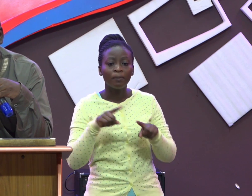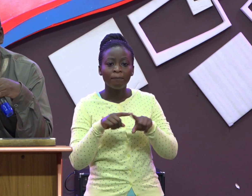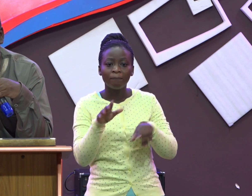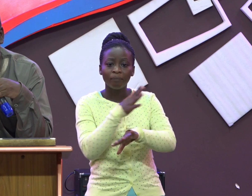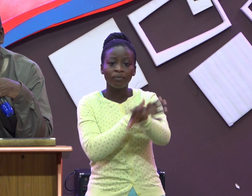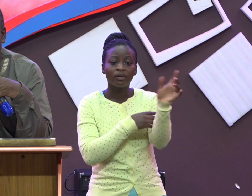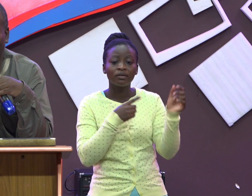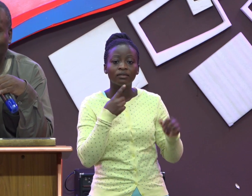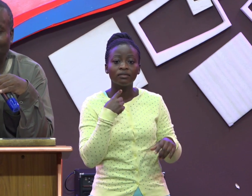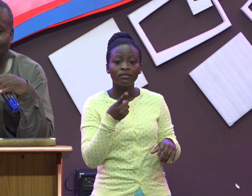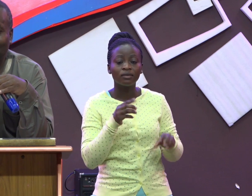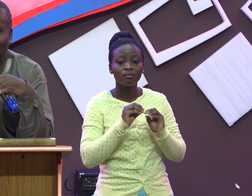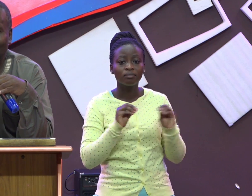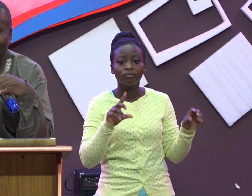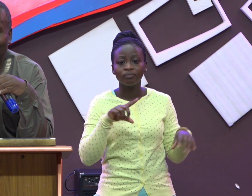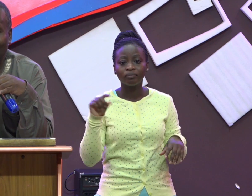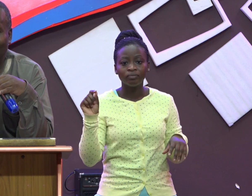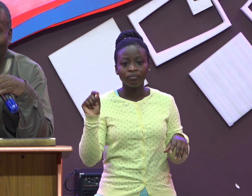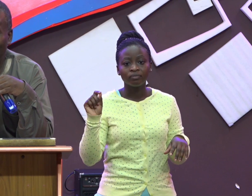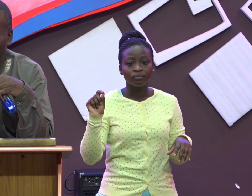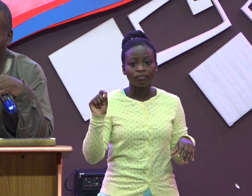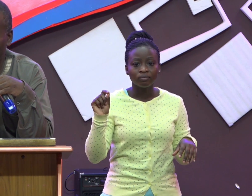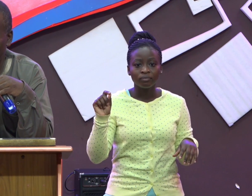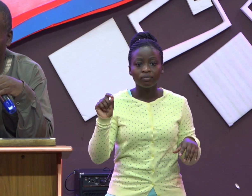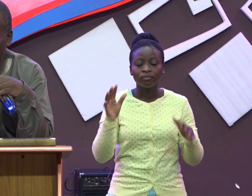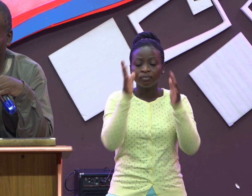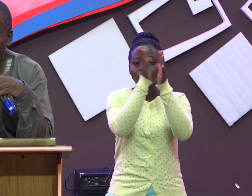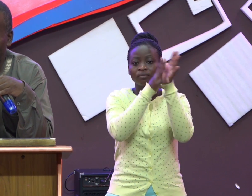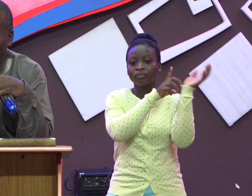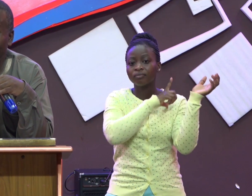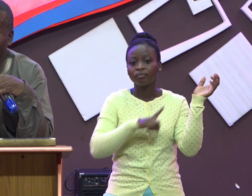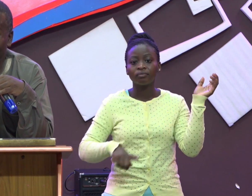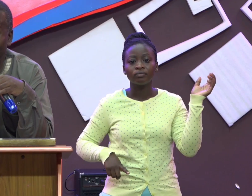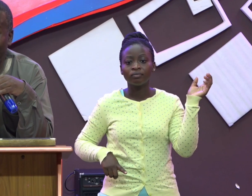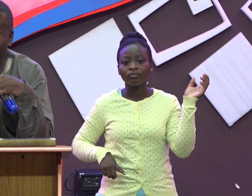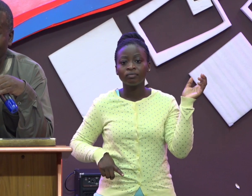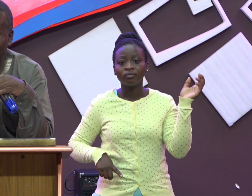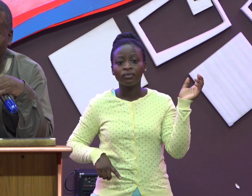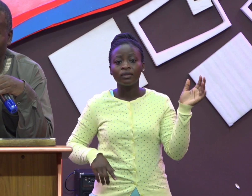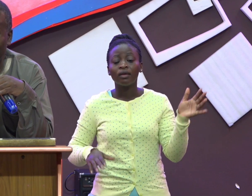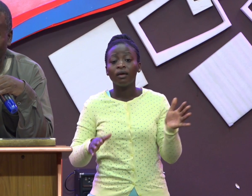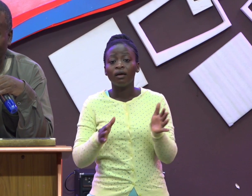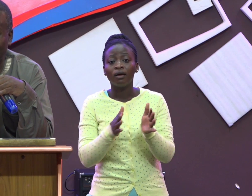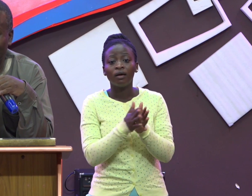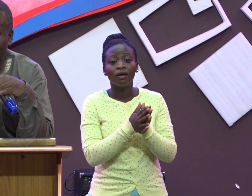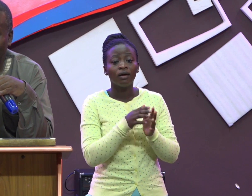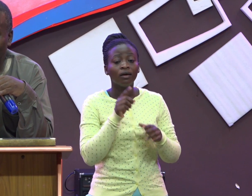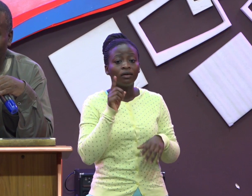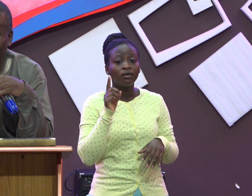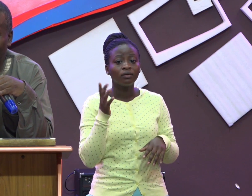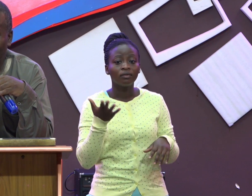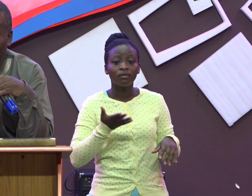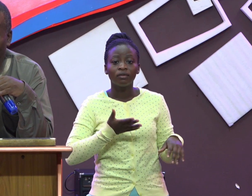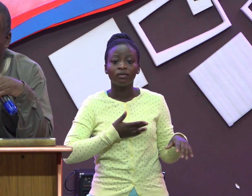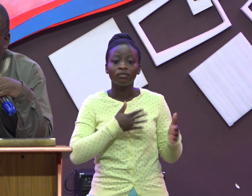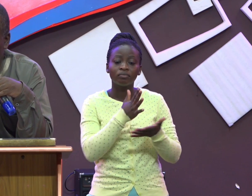Then you know he's saving you from some accidents. Glory to God. And you would be having